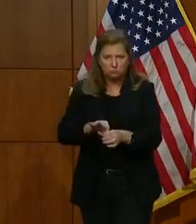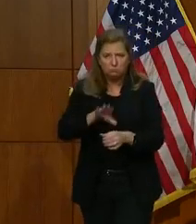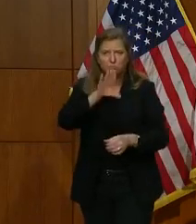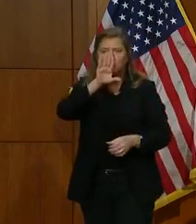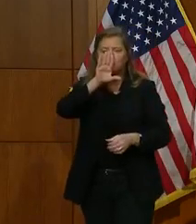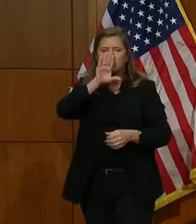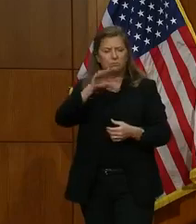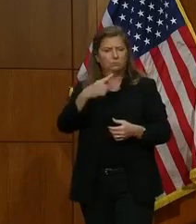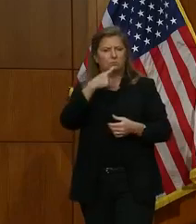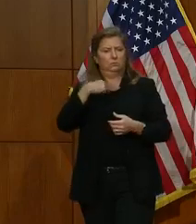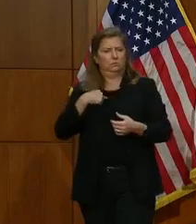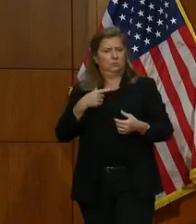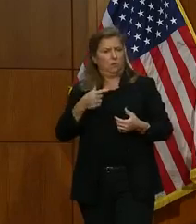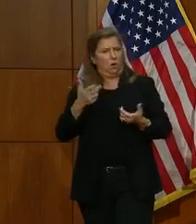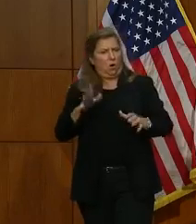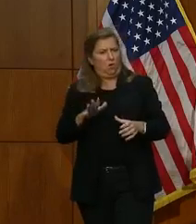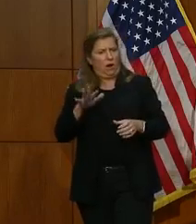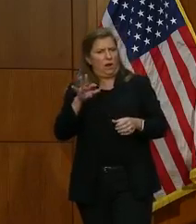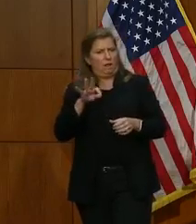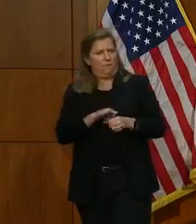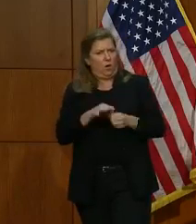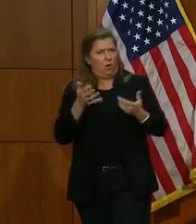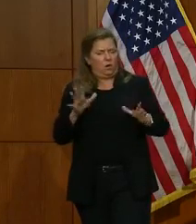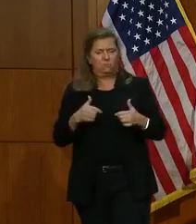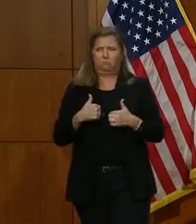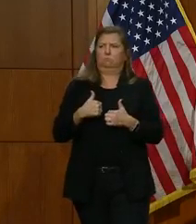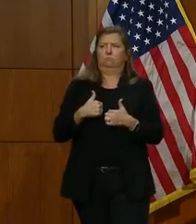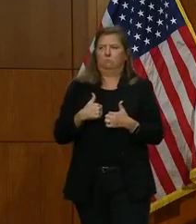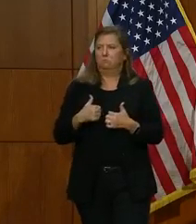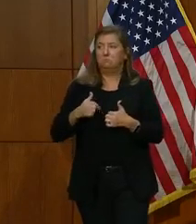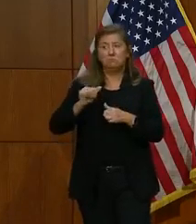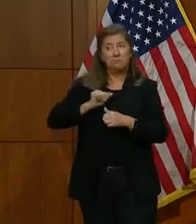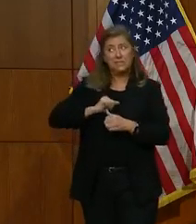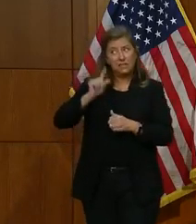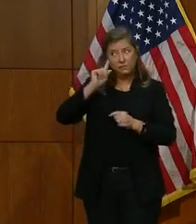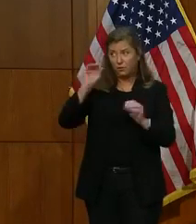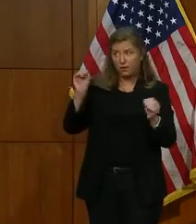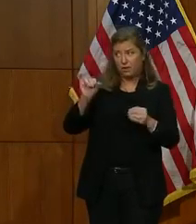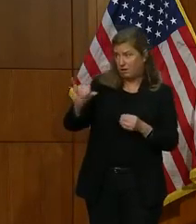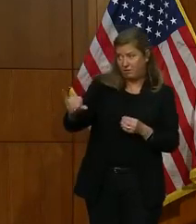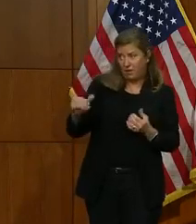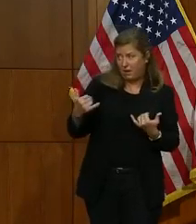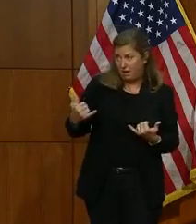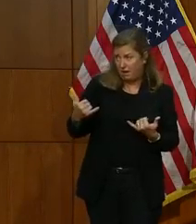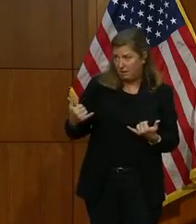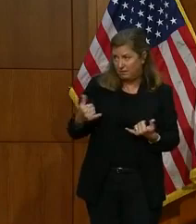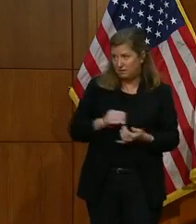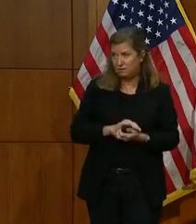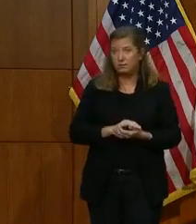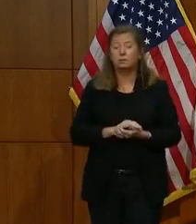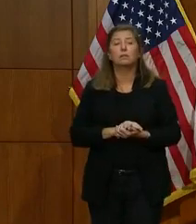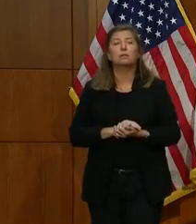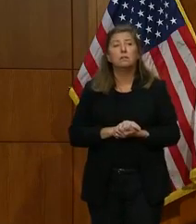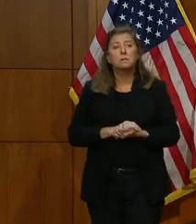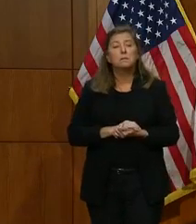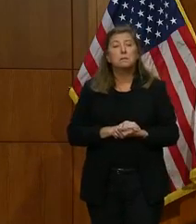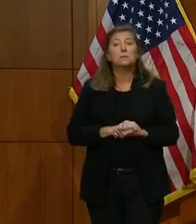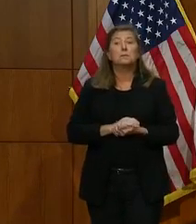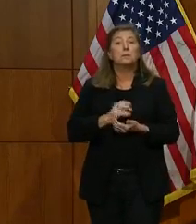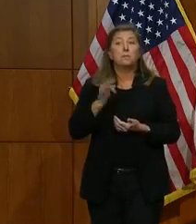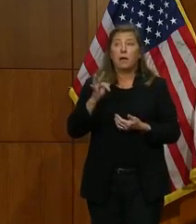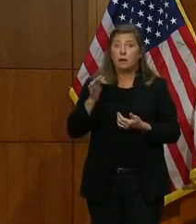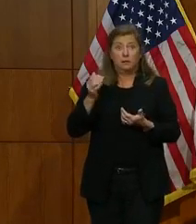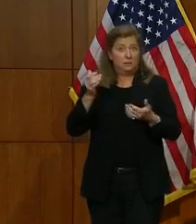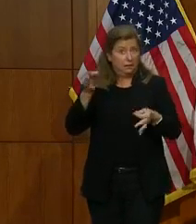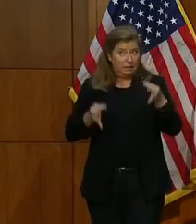and being told that they'd already cast their ballot. I haven't personally heard of that at this point. What I would say to any voter